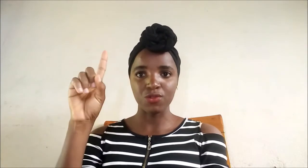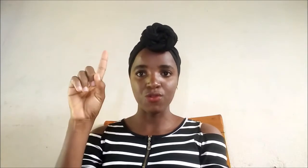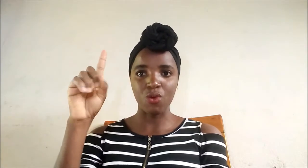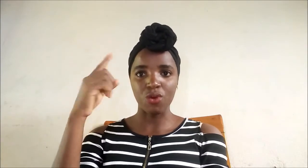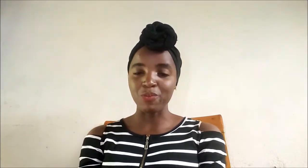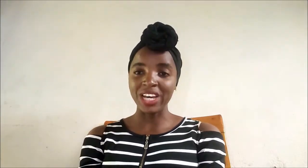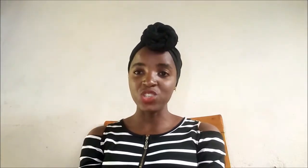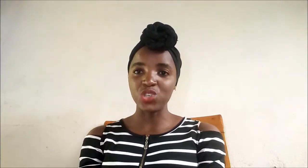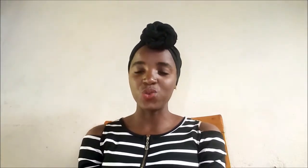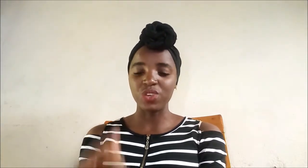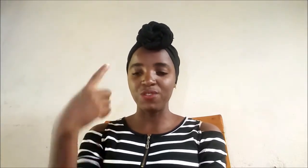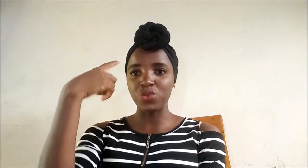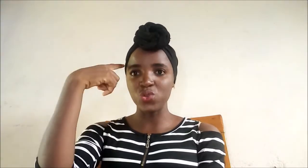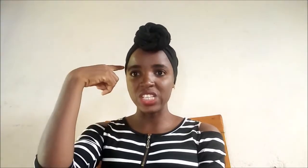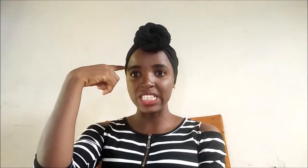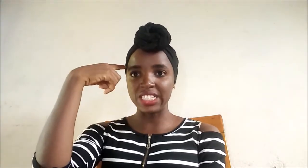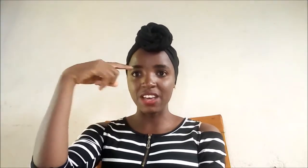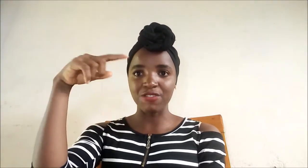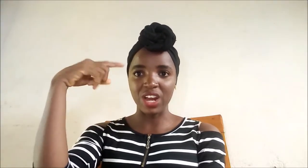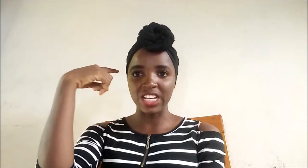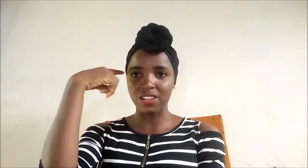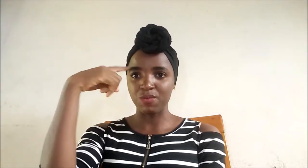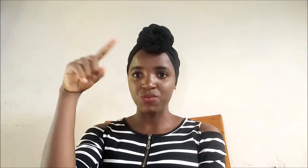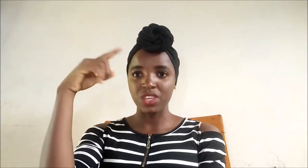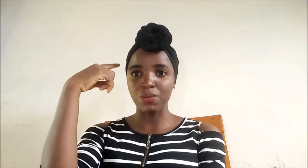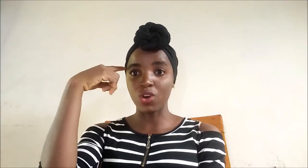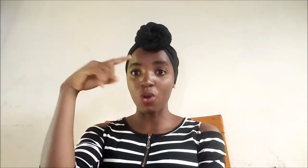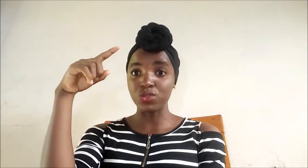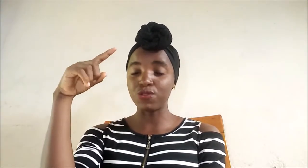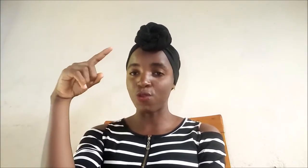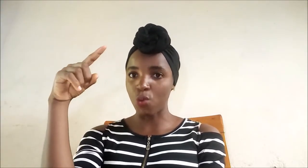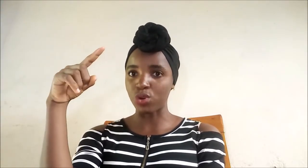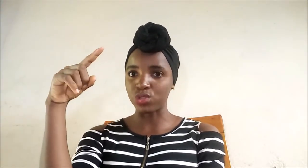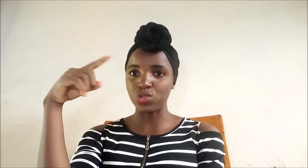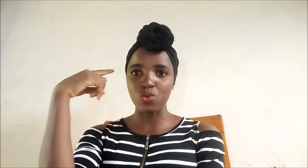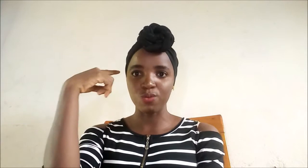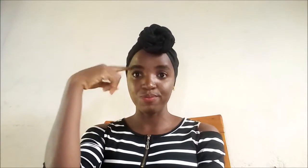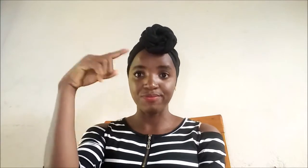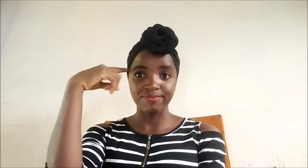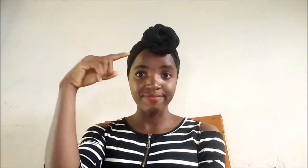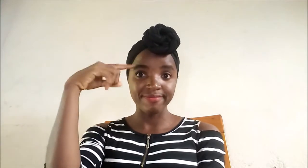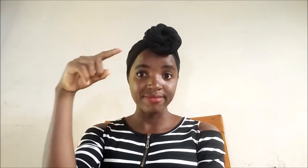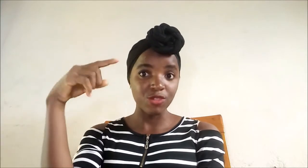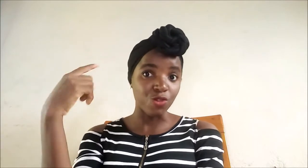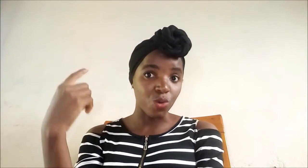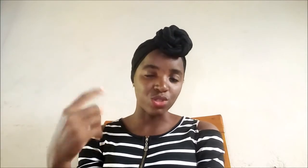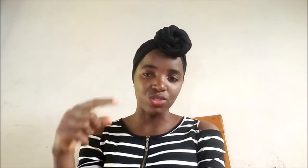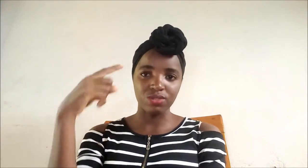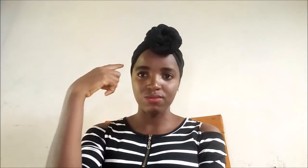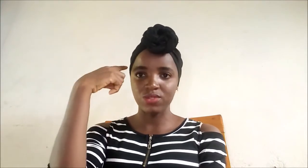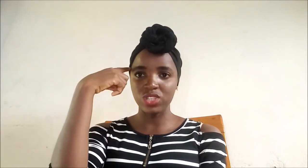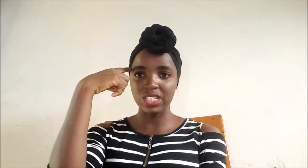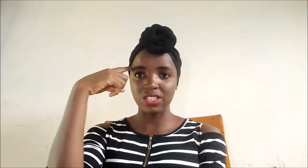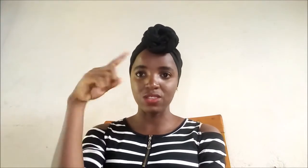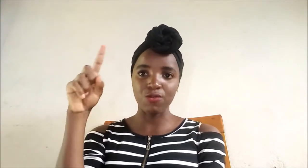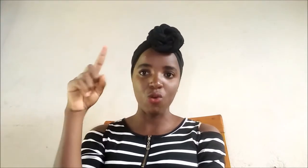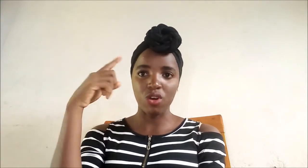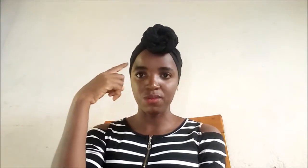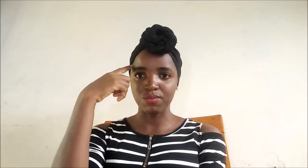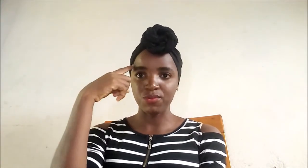Four. Four. Mind you, if you do this severally, becomes for what? So, for what? So this is four.